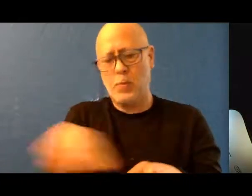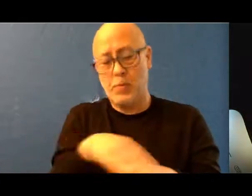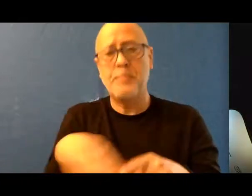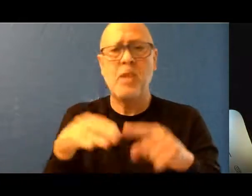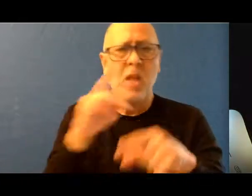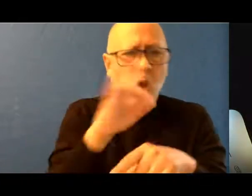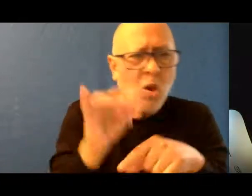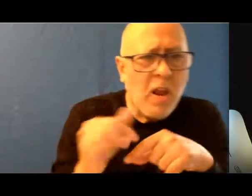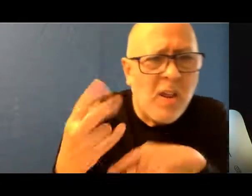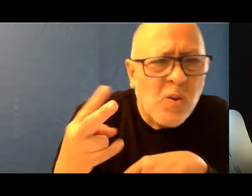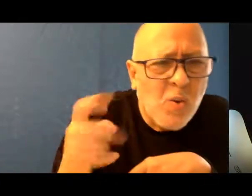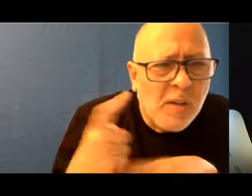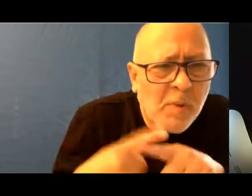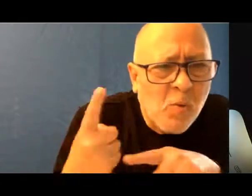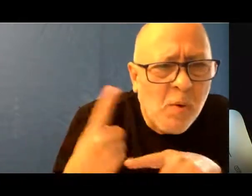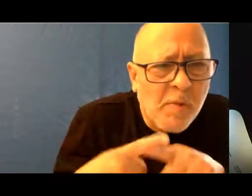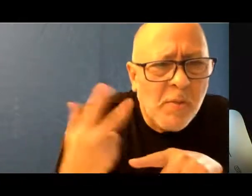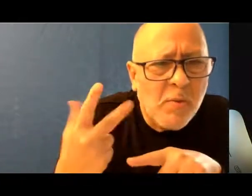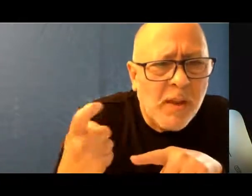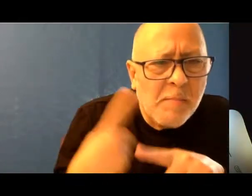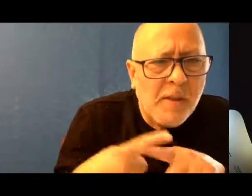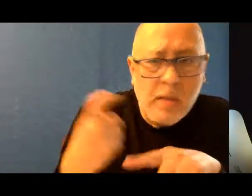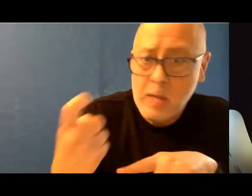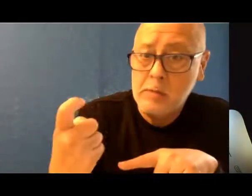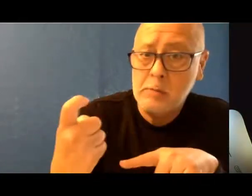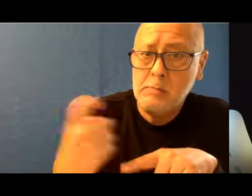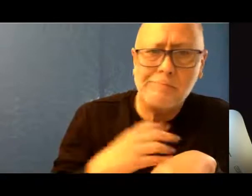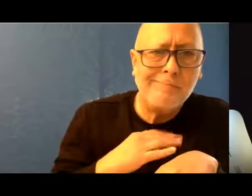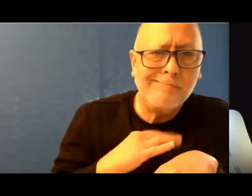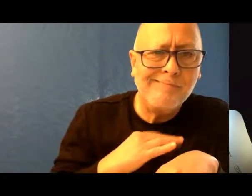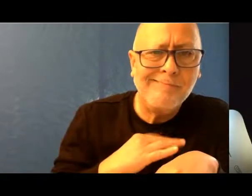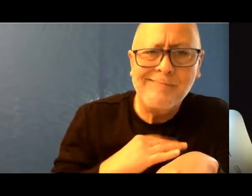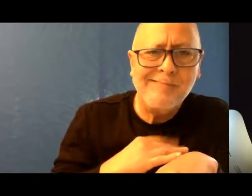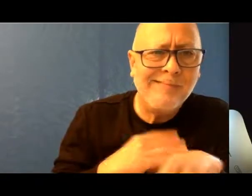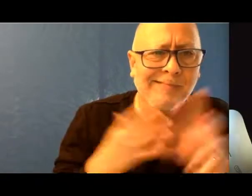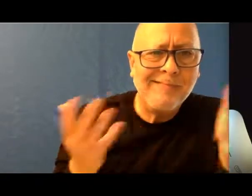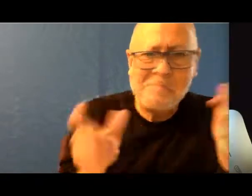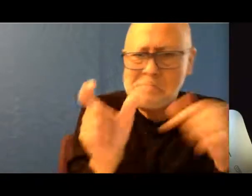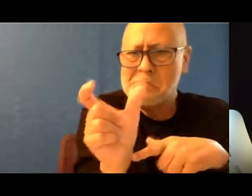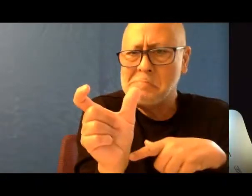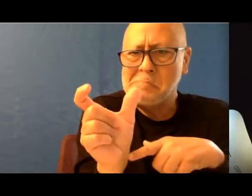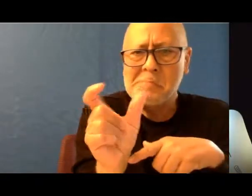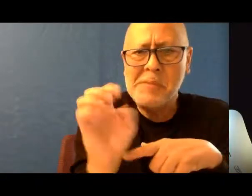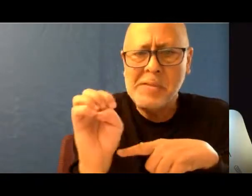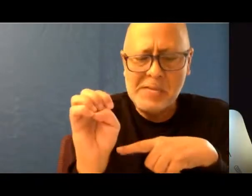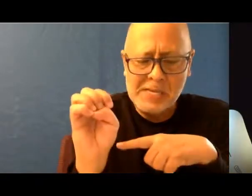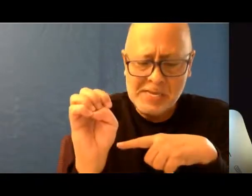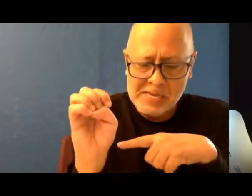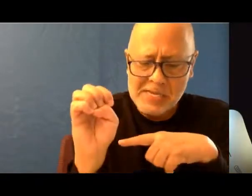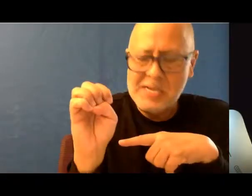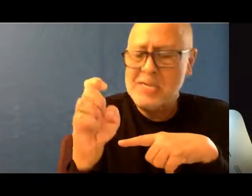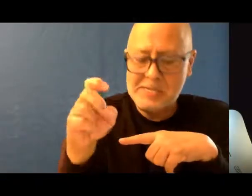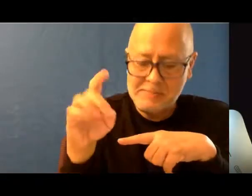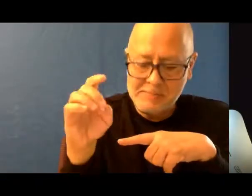got 2x plus 1 plus 3x plus x. Well, I have a whole bunch of x's I can combine. I have